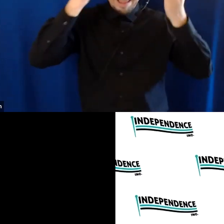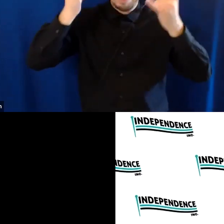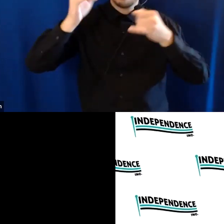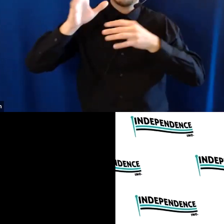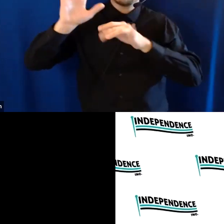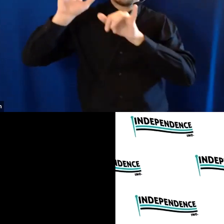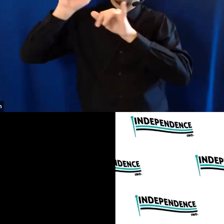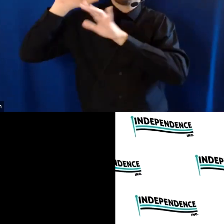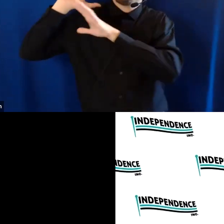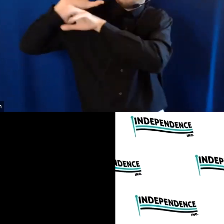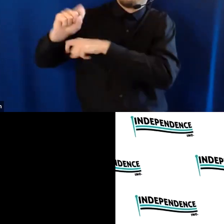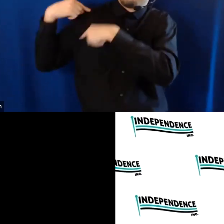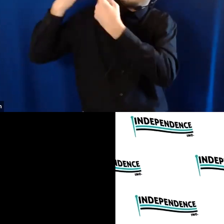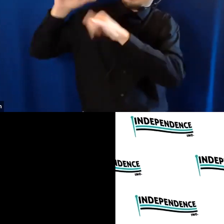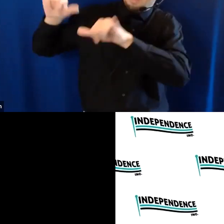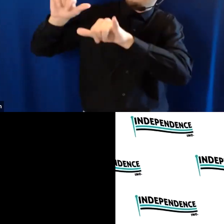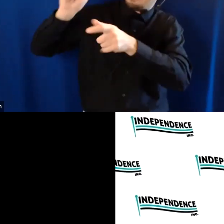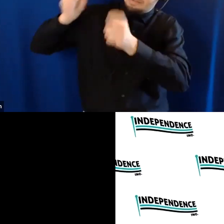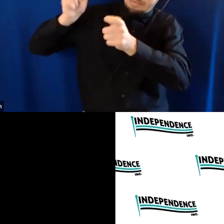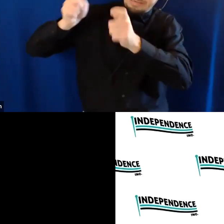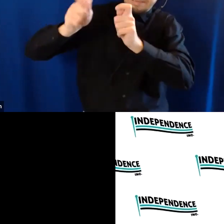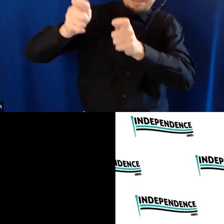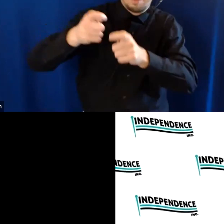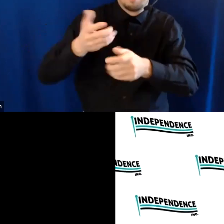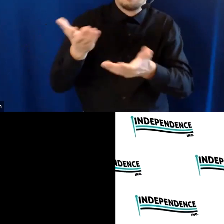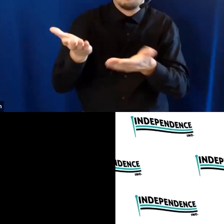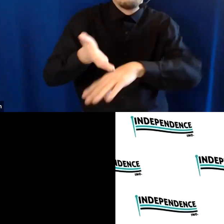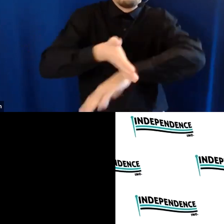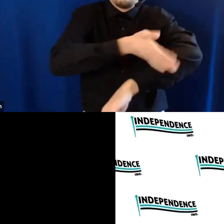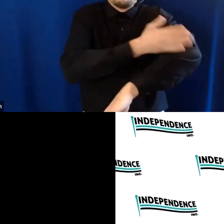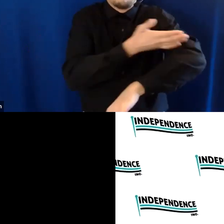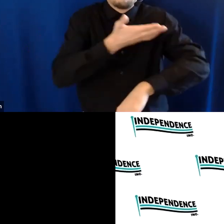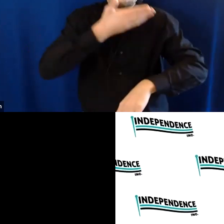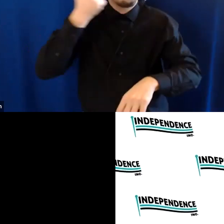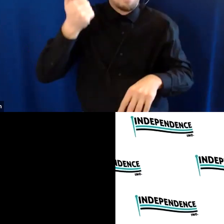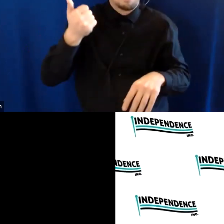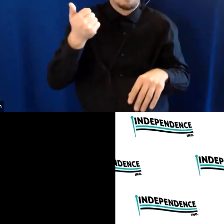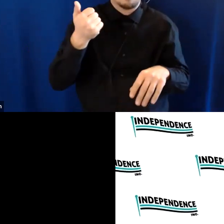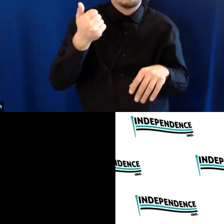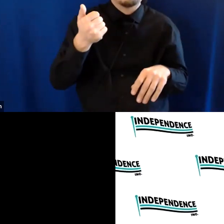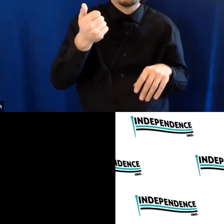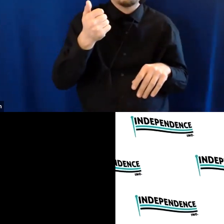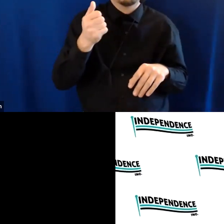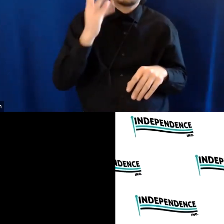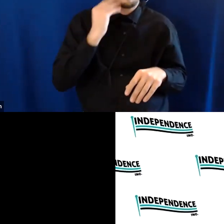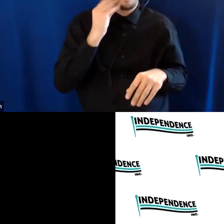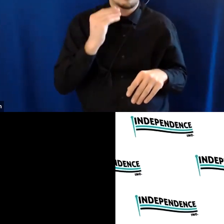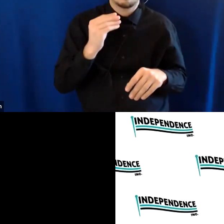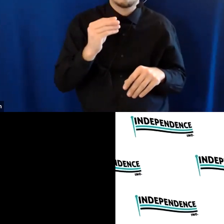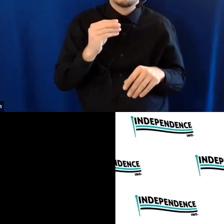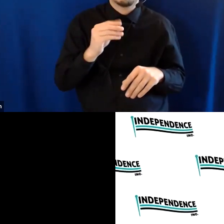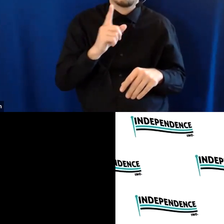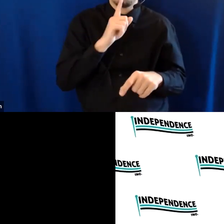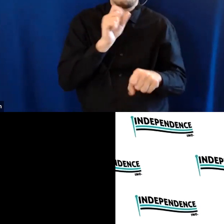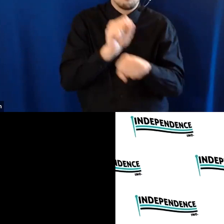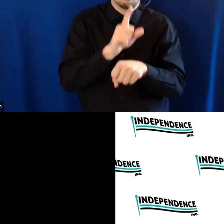thought, the more we get in tune with the authentic experiences that folks are having to live through today in a very violent